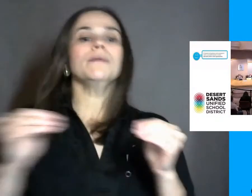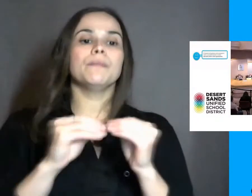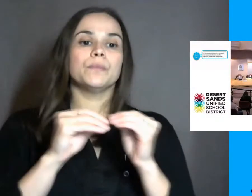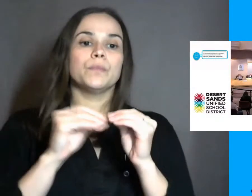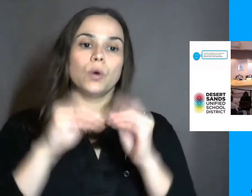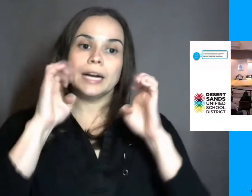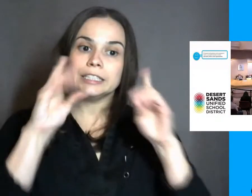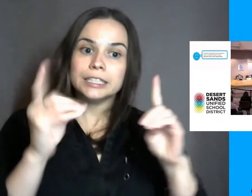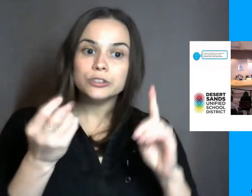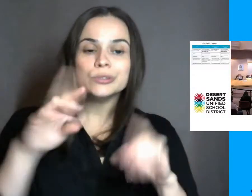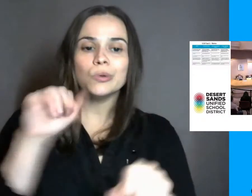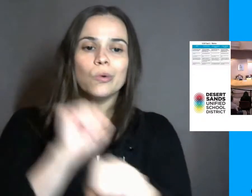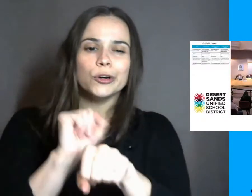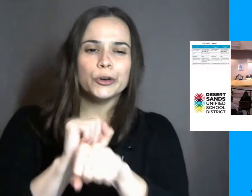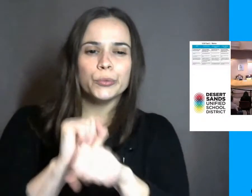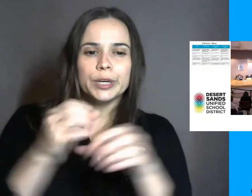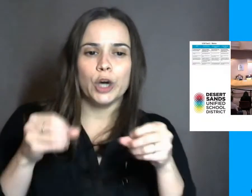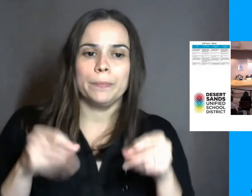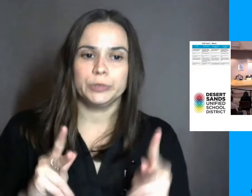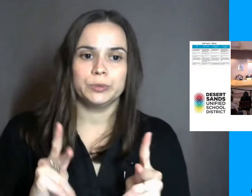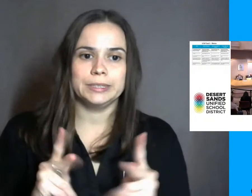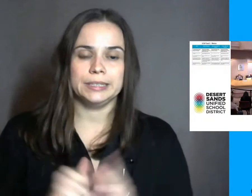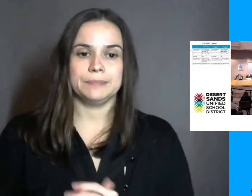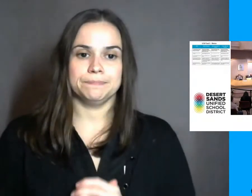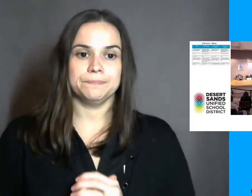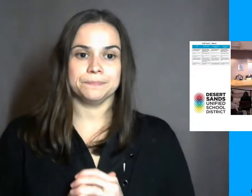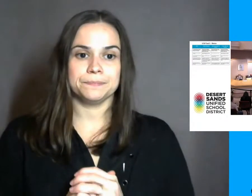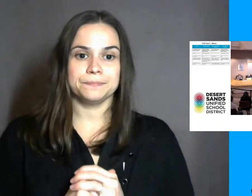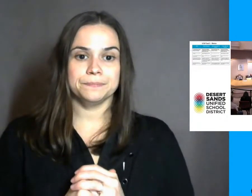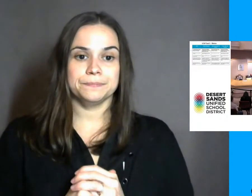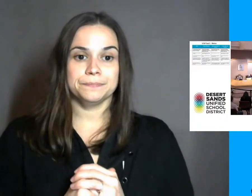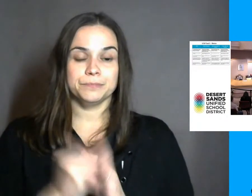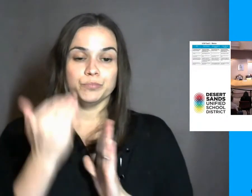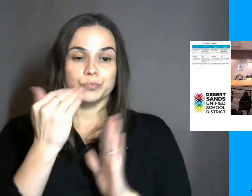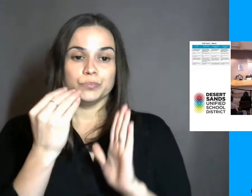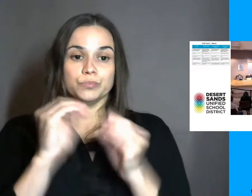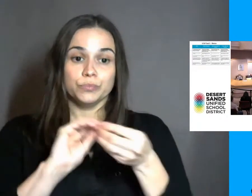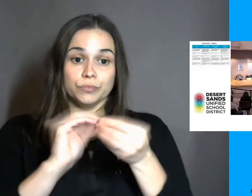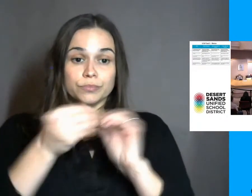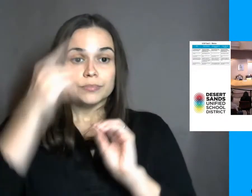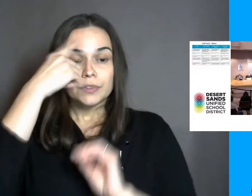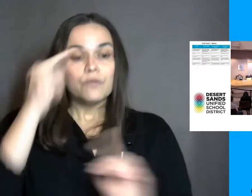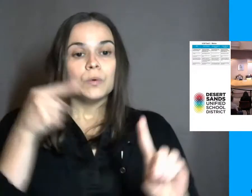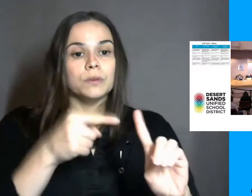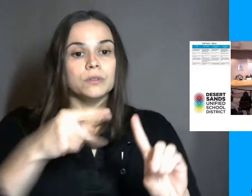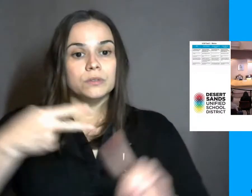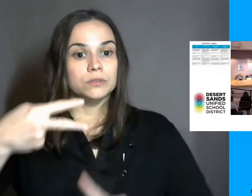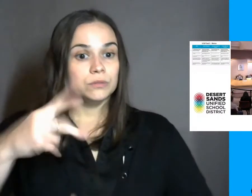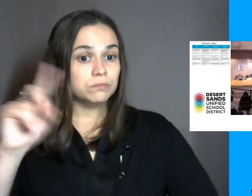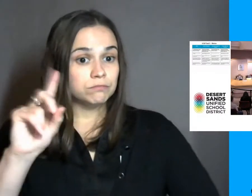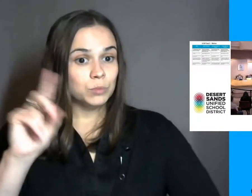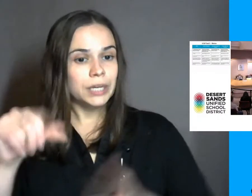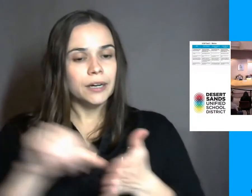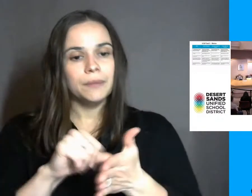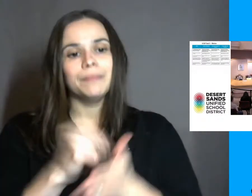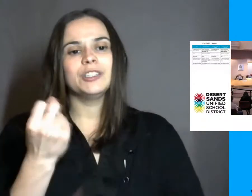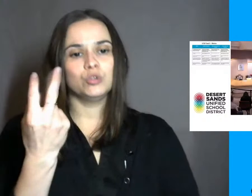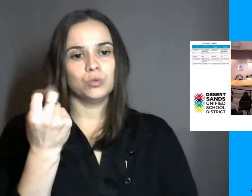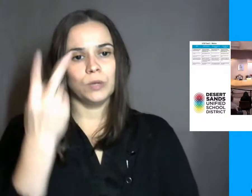career opportunities. The metrics for Goal 2 begin on page 12 of the